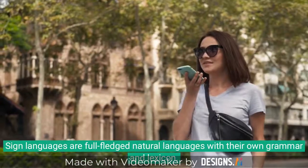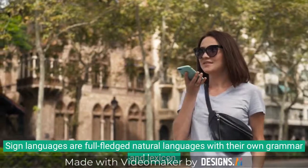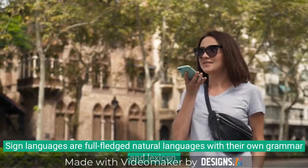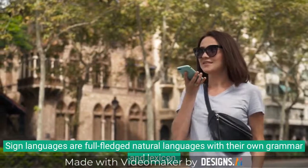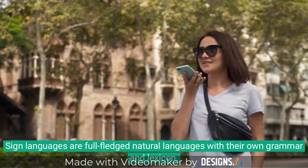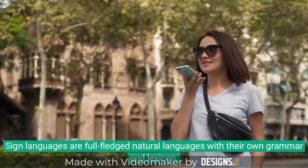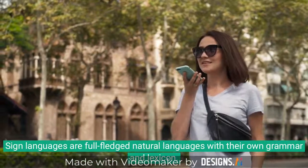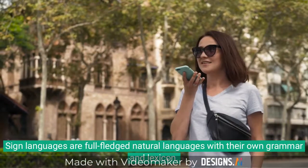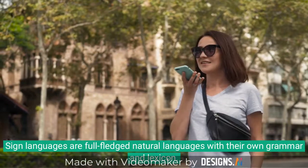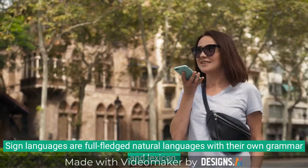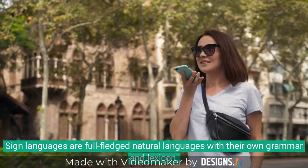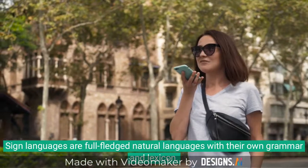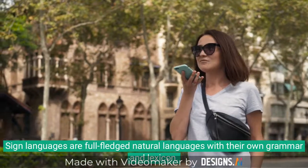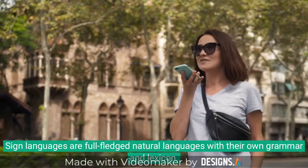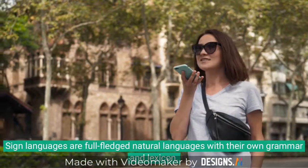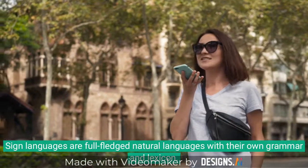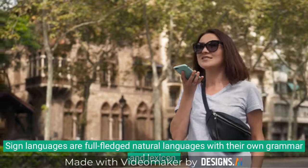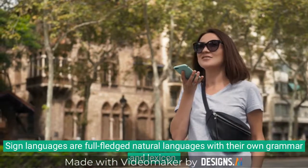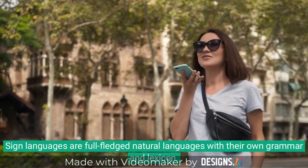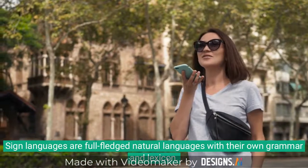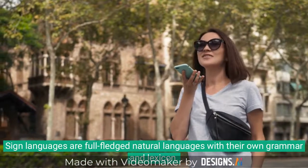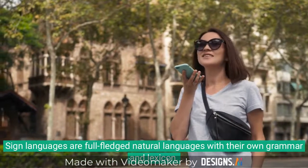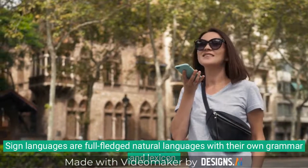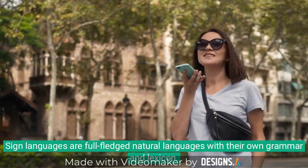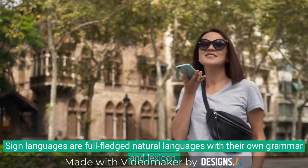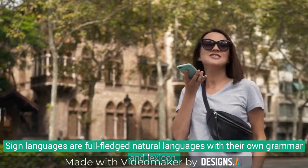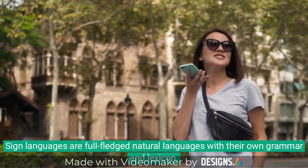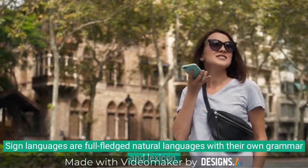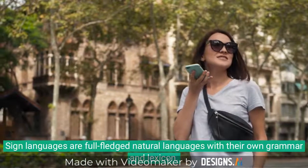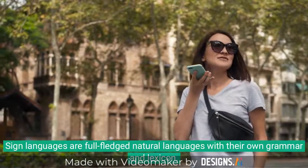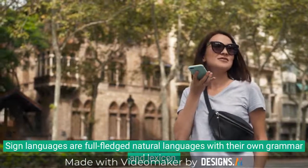Sign languages are full-fledged natural languages with their own grammar and lexicon.